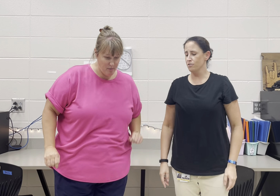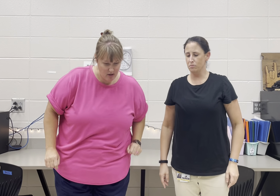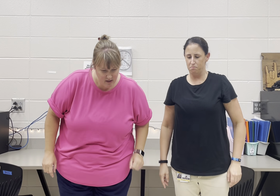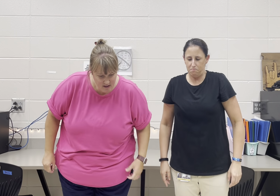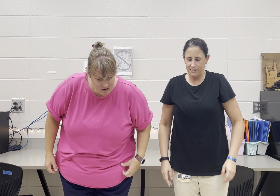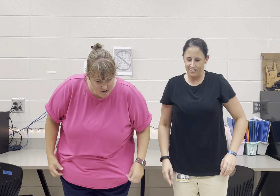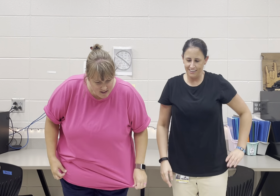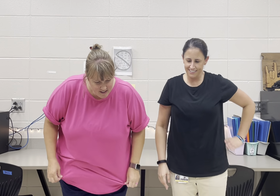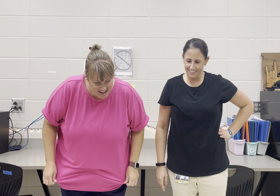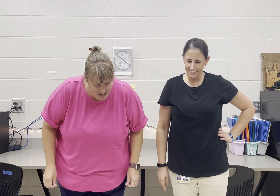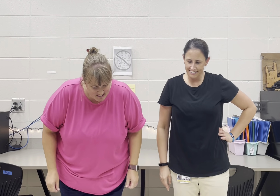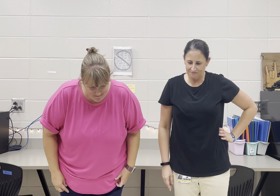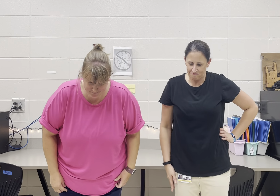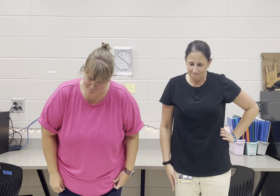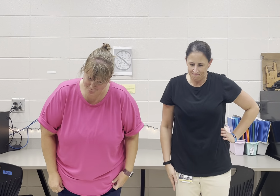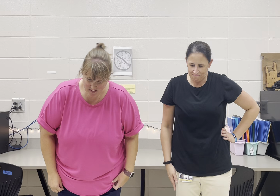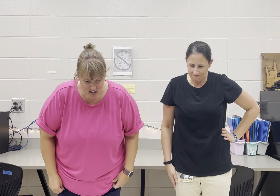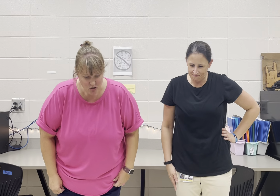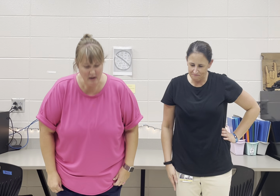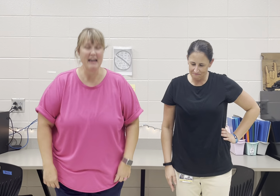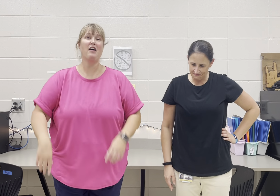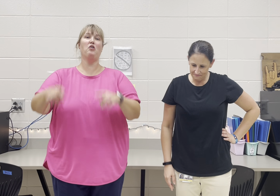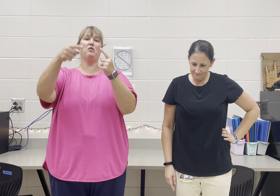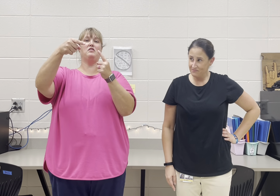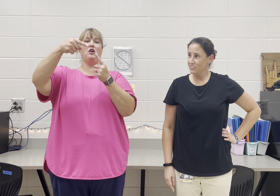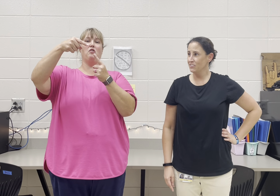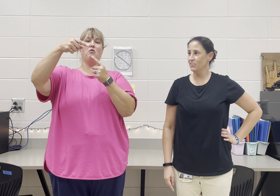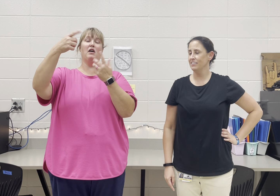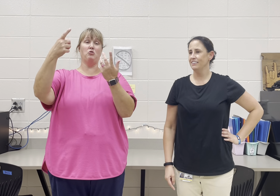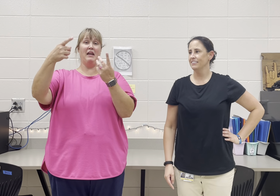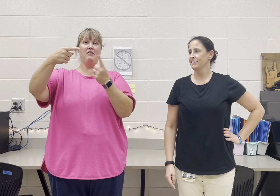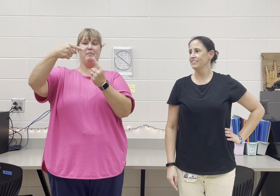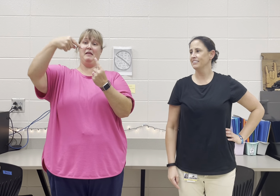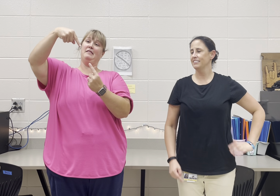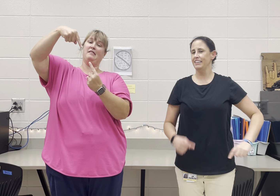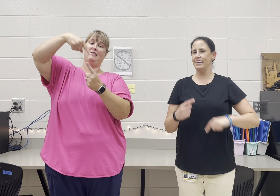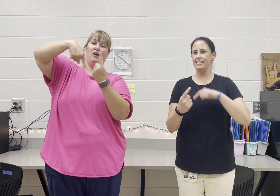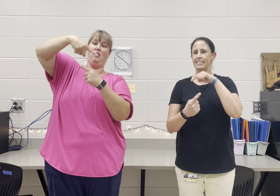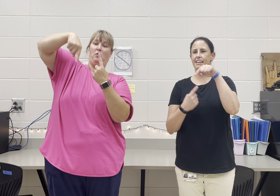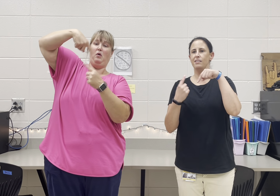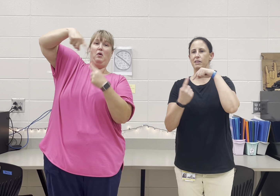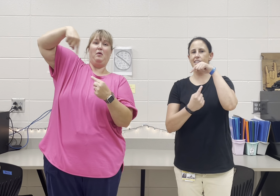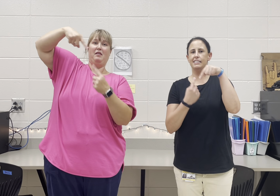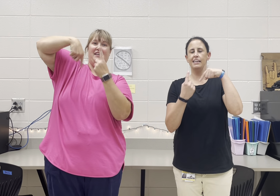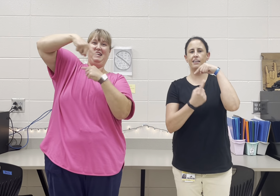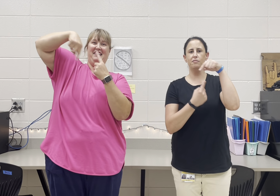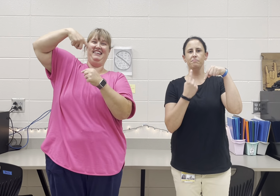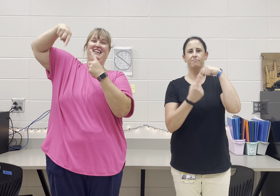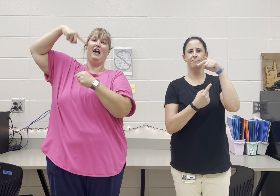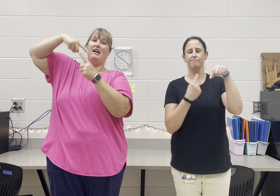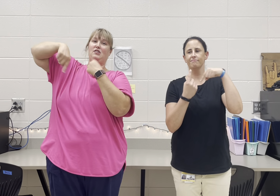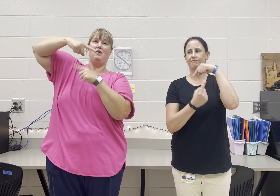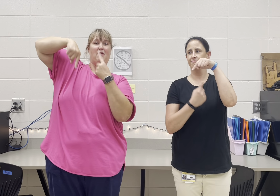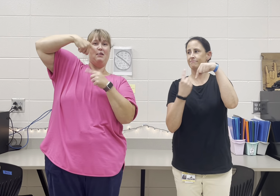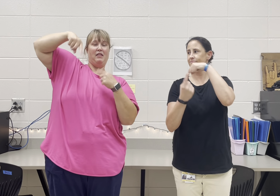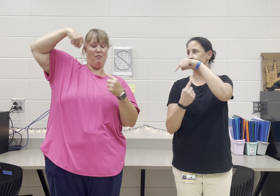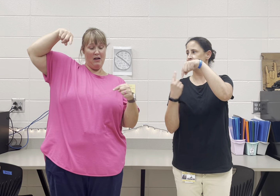one bit the dust. Tornado. So a tornado spins. So ATM. Toto, I don't think we're in